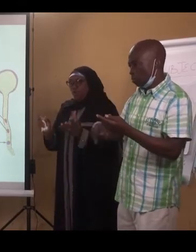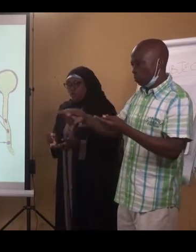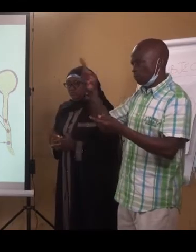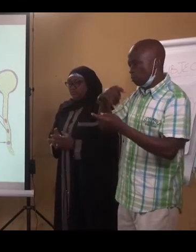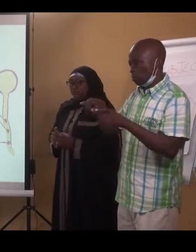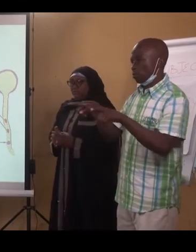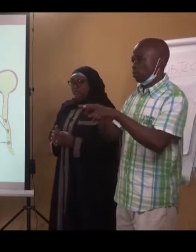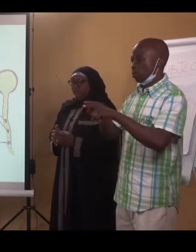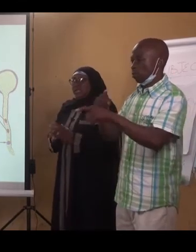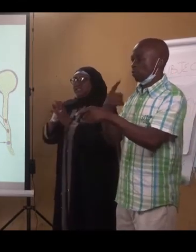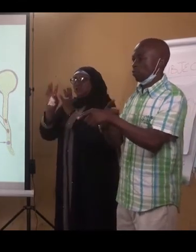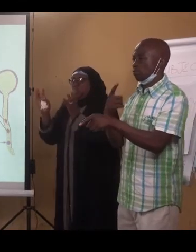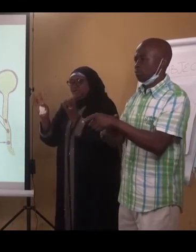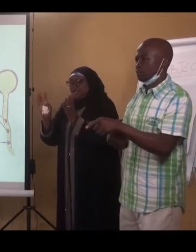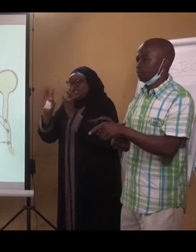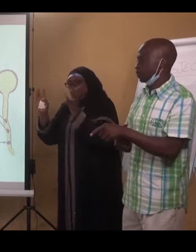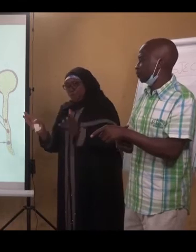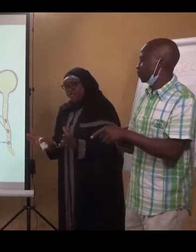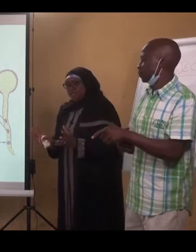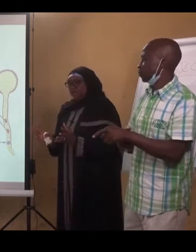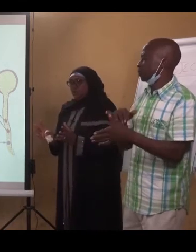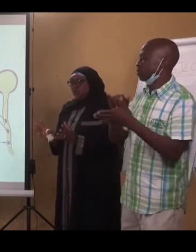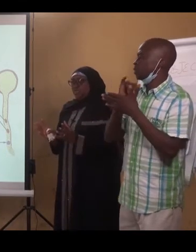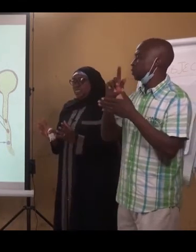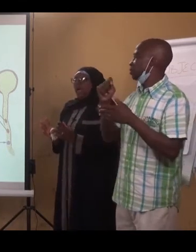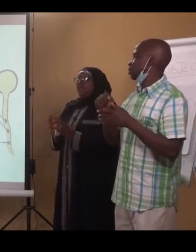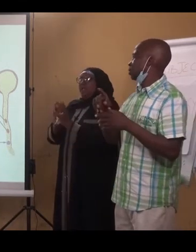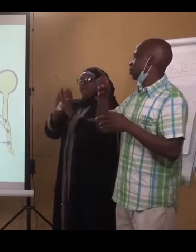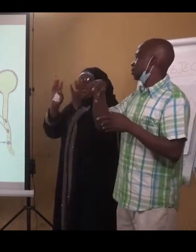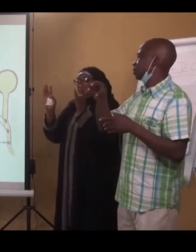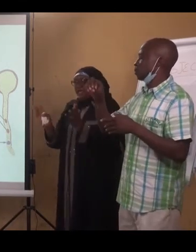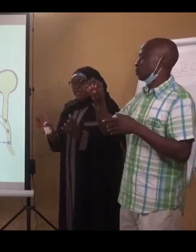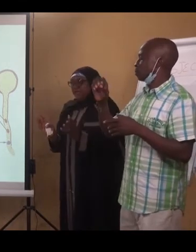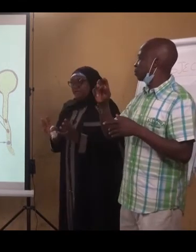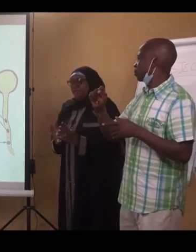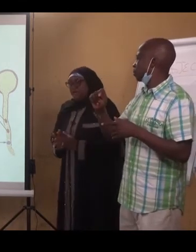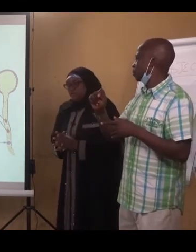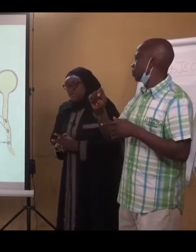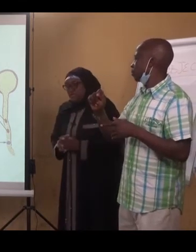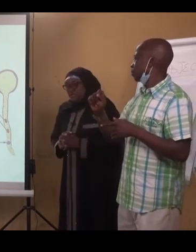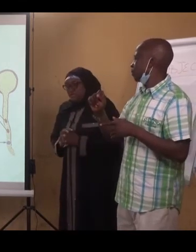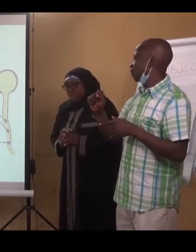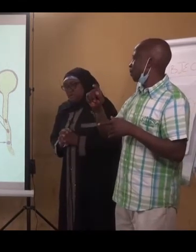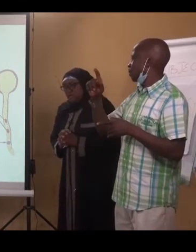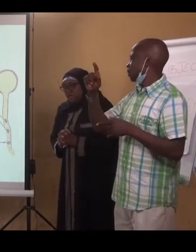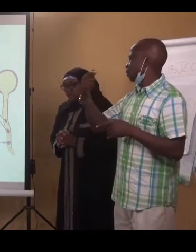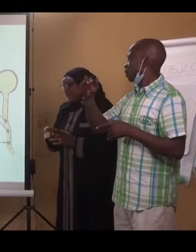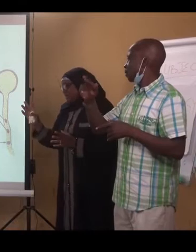ball. That is the pollen grain, sorry, and that is the male part of the that